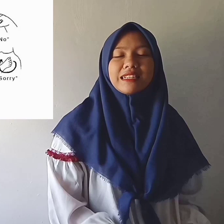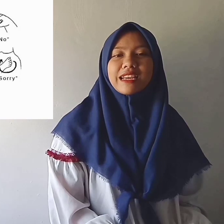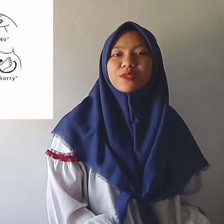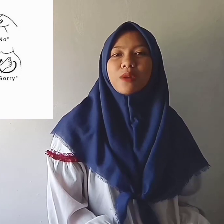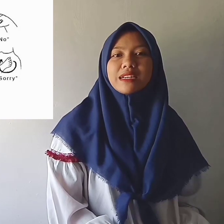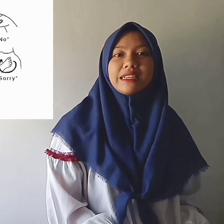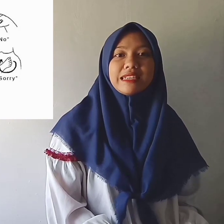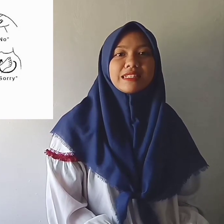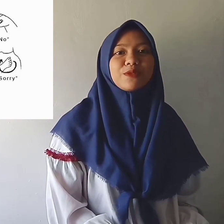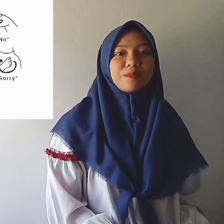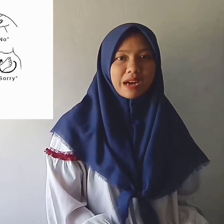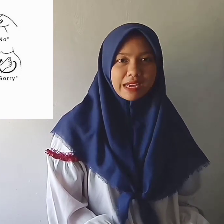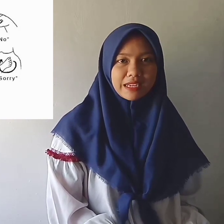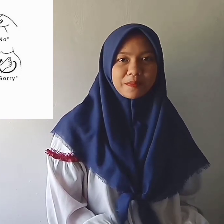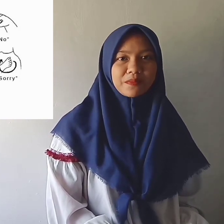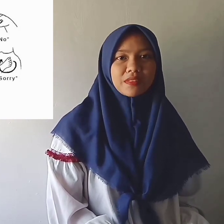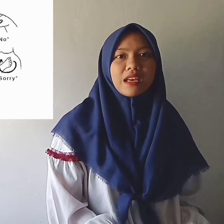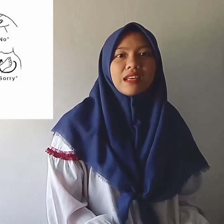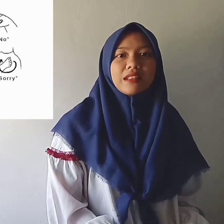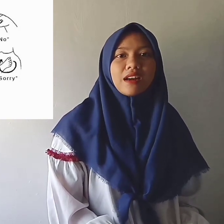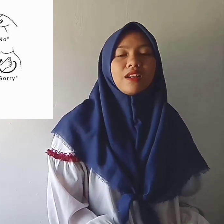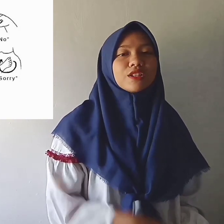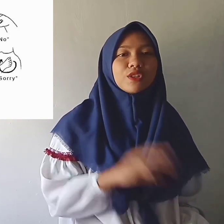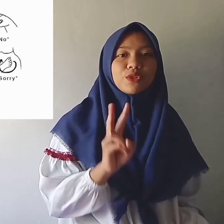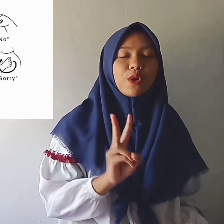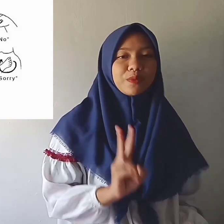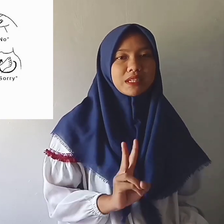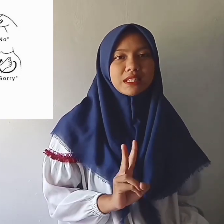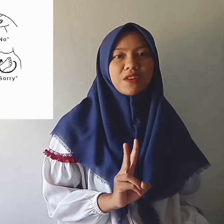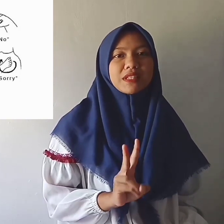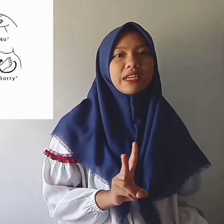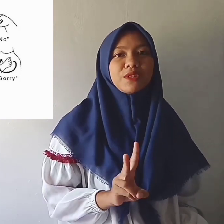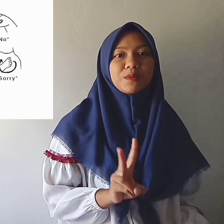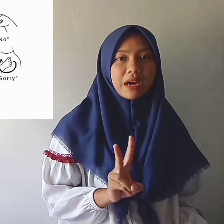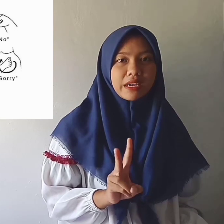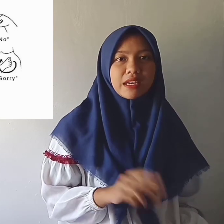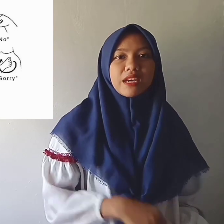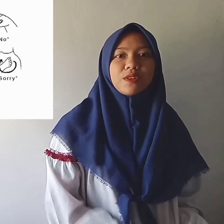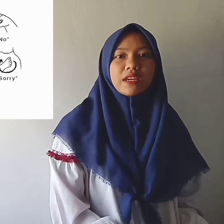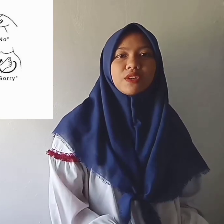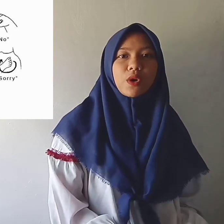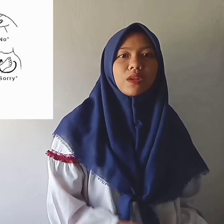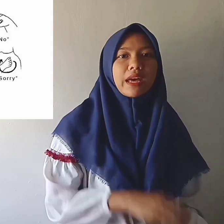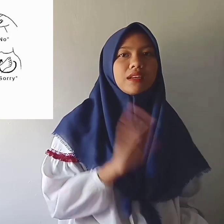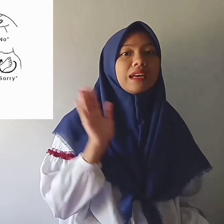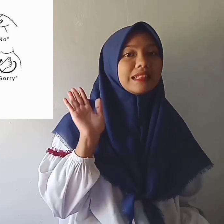next one is goodbye. There are also two options of saying goodbye. You can go like